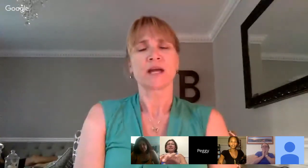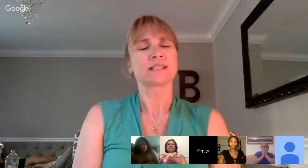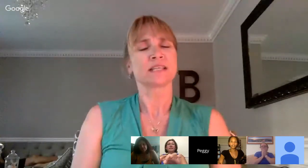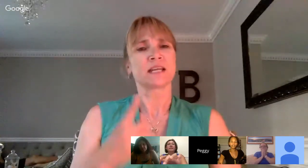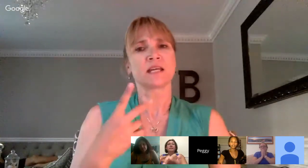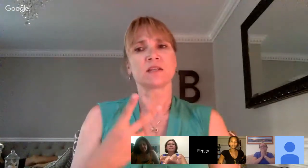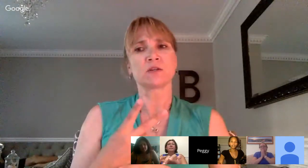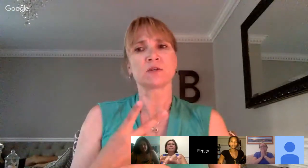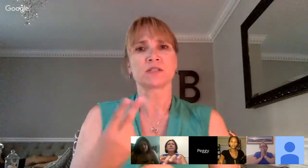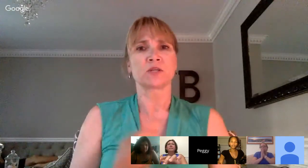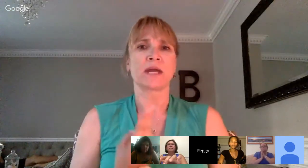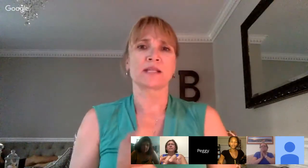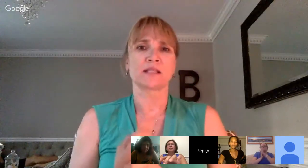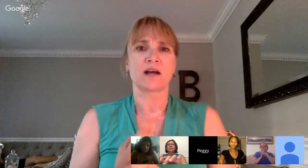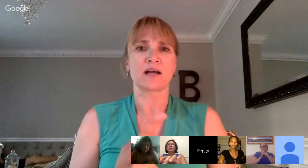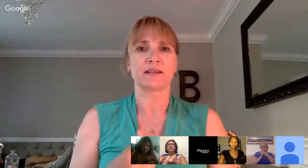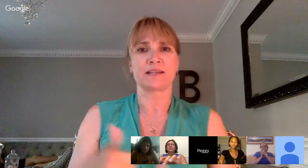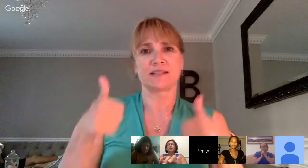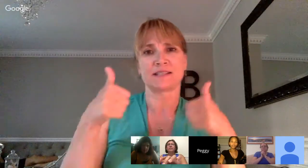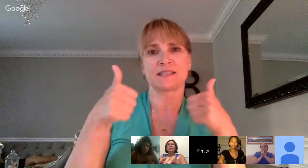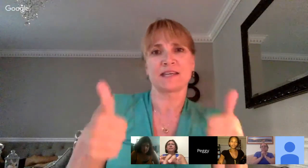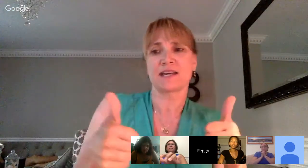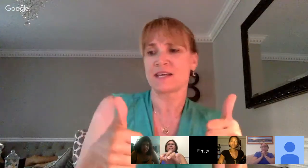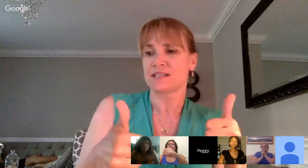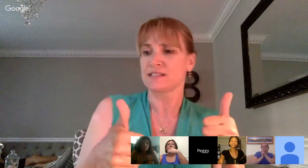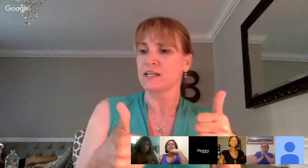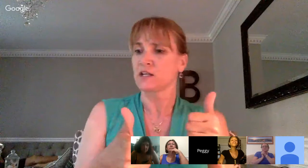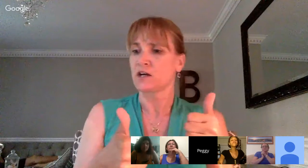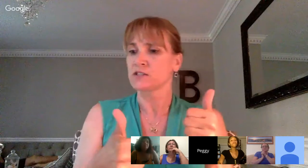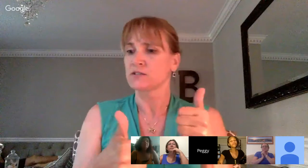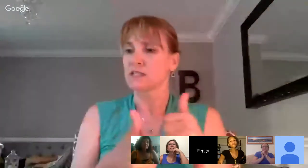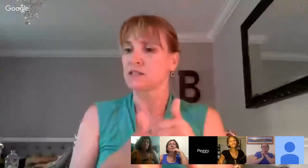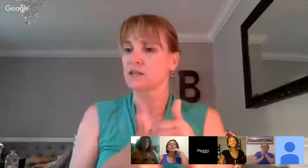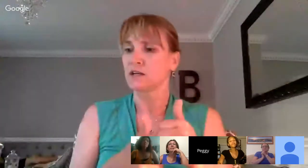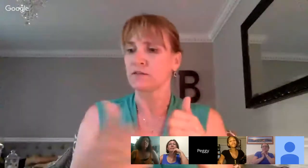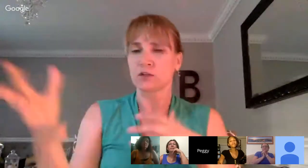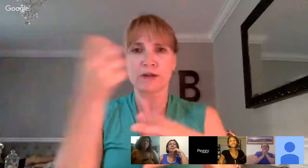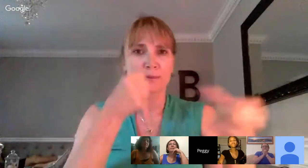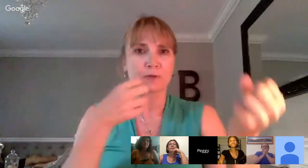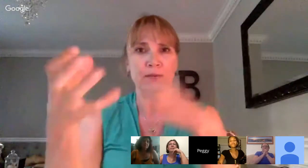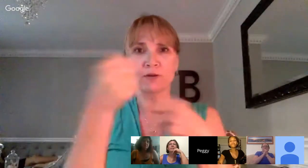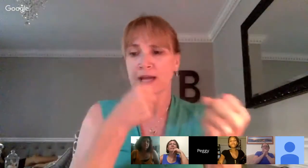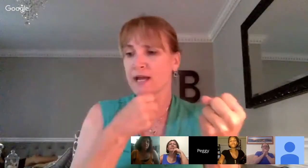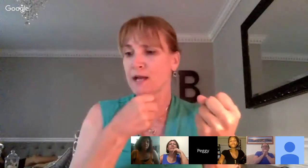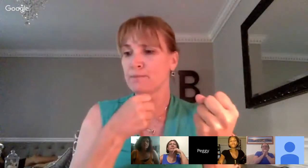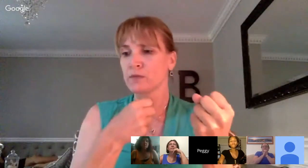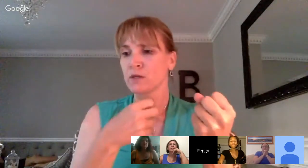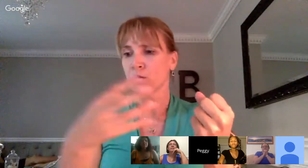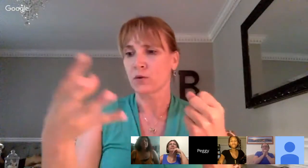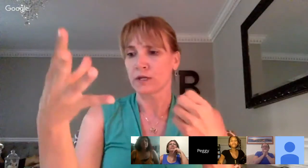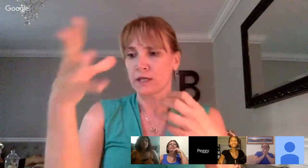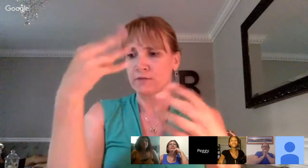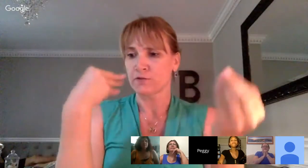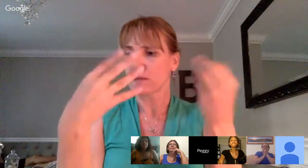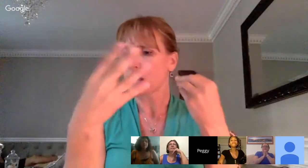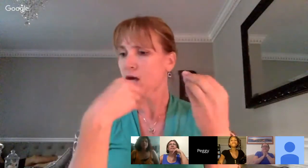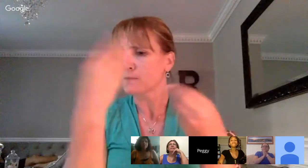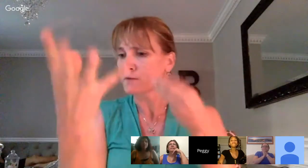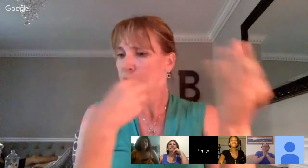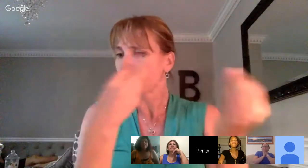I see that he uses 2 hands a lot. Like he does this, and he also did grab, grab, grab,